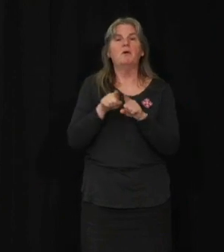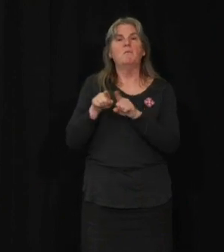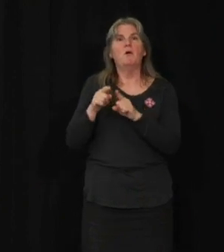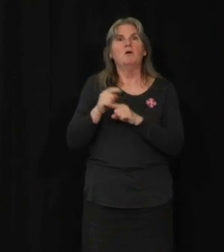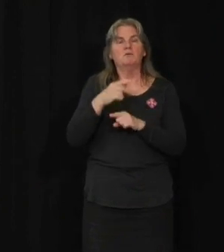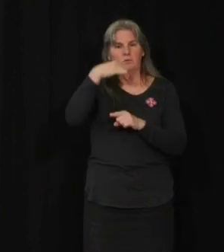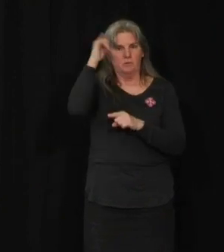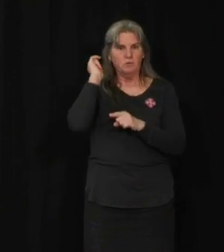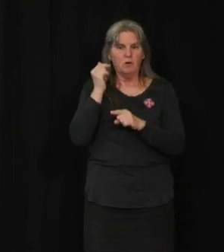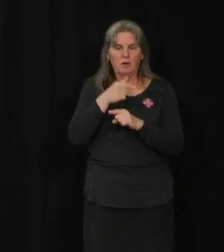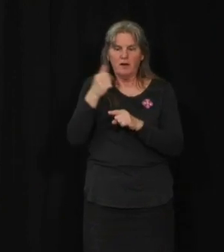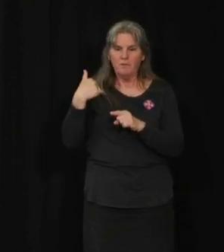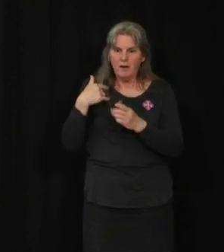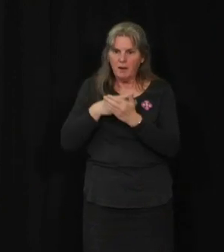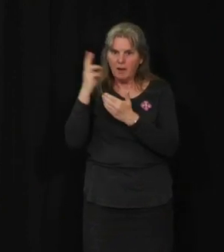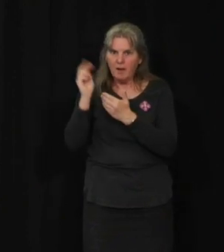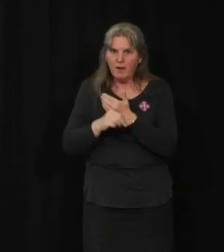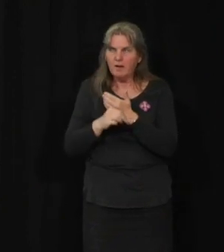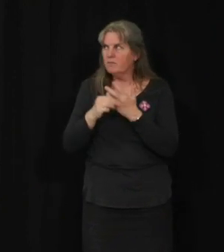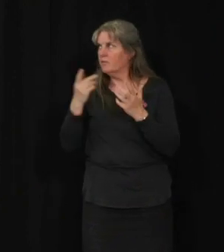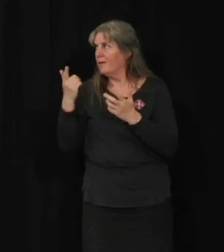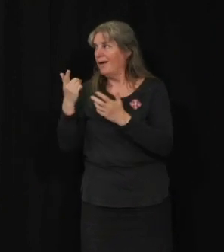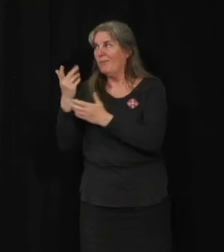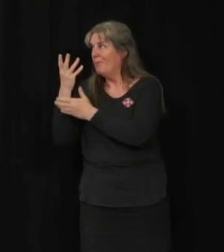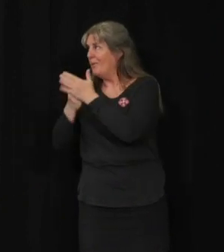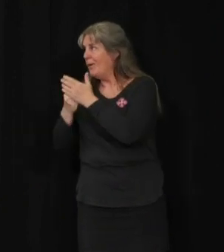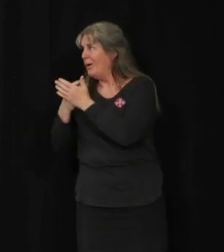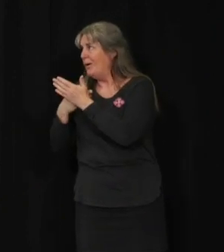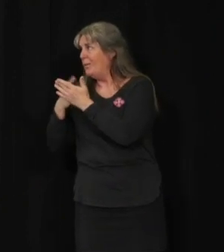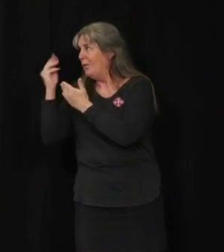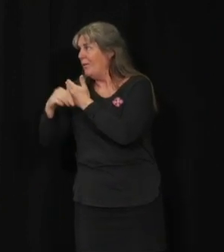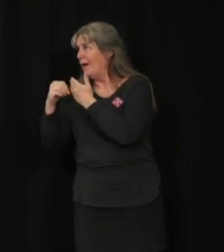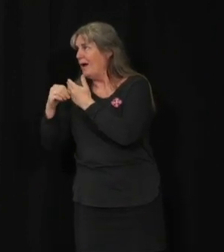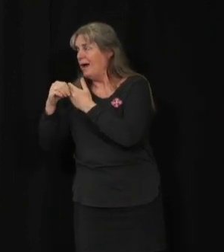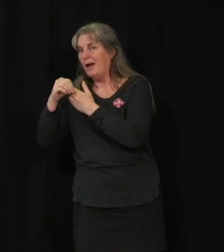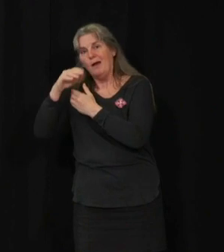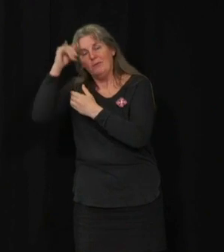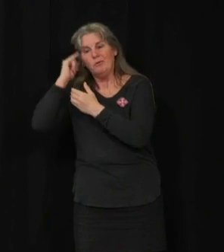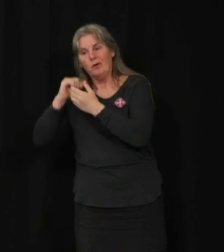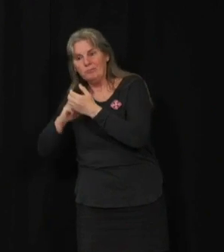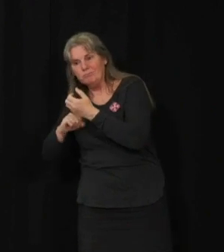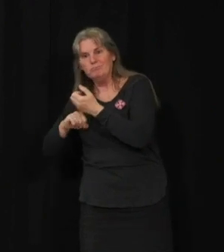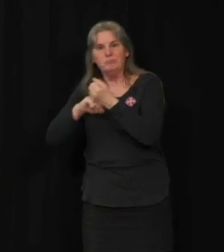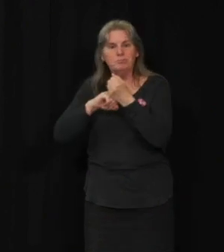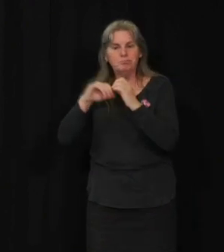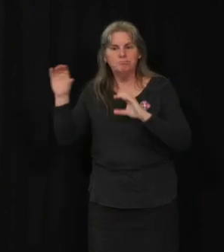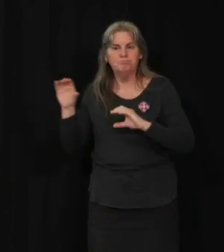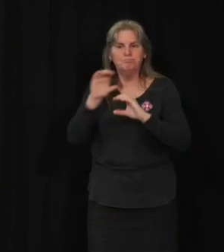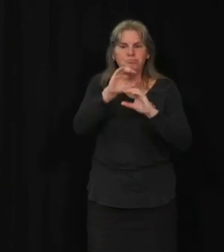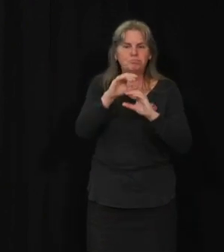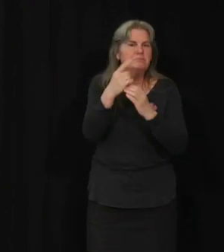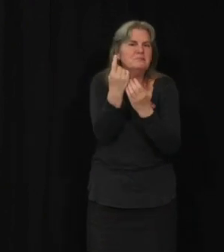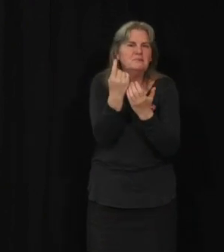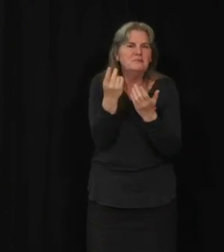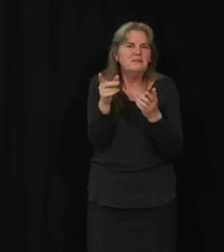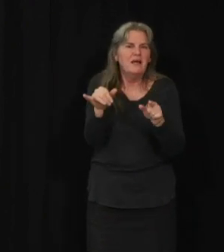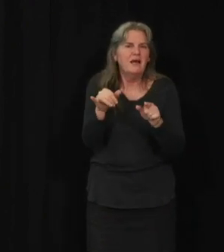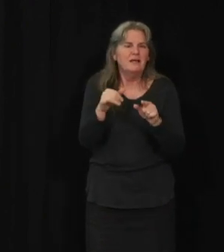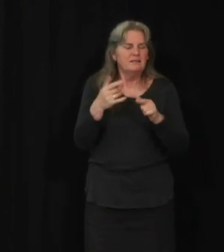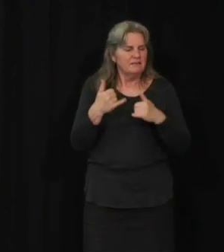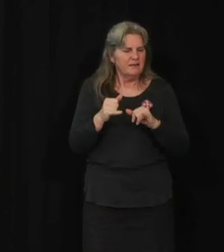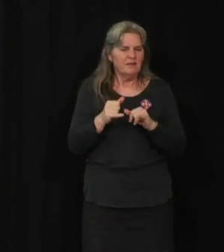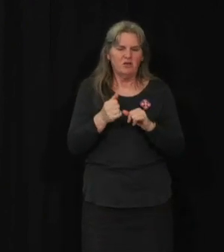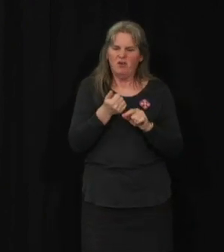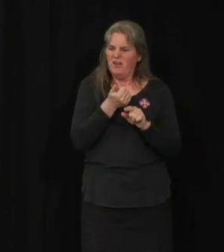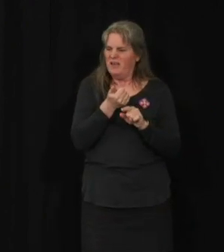to hit where federal programming doesn't hit, but the commitment is still there to Yukoners that every dollar